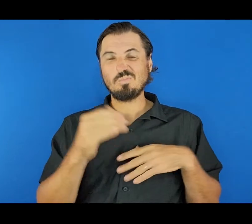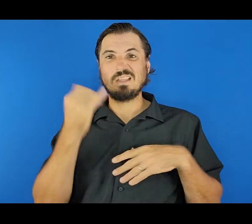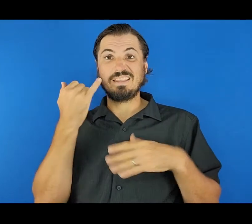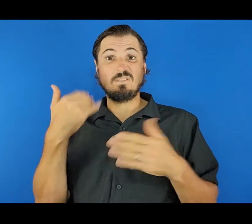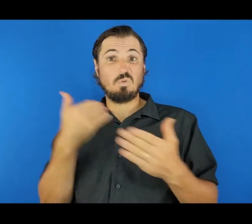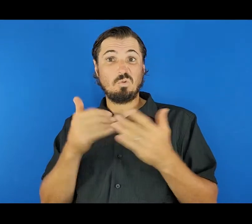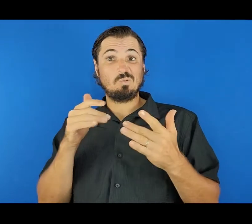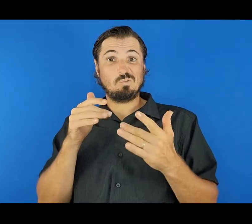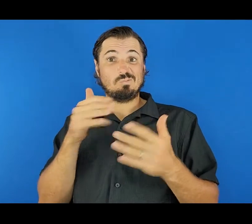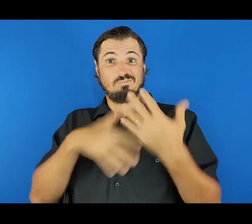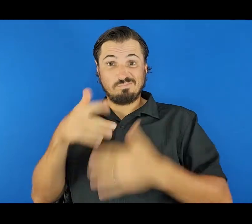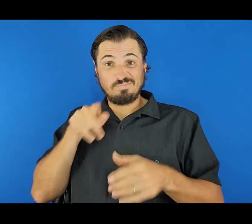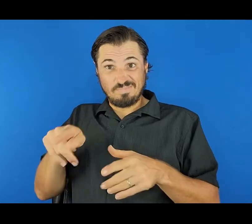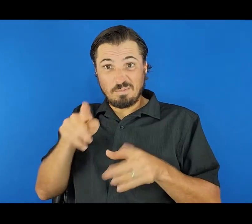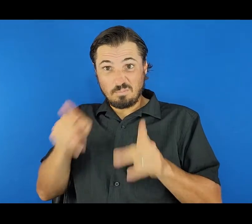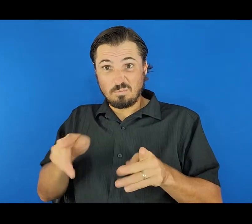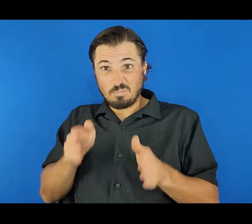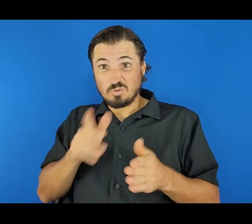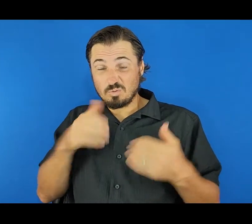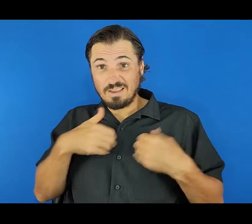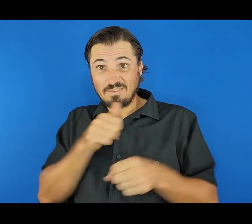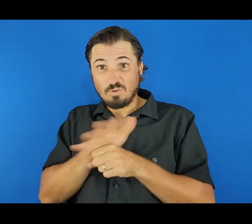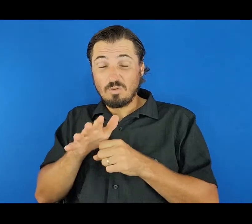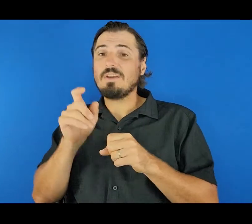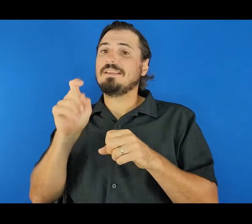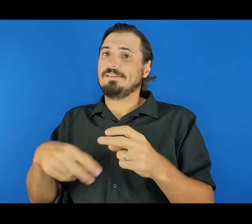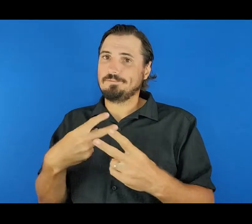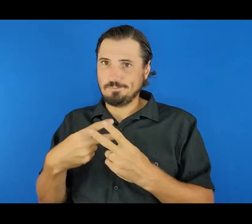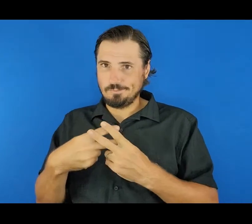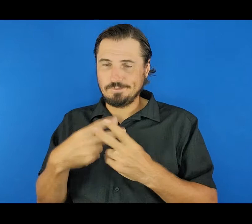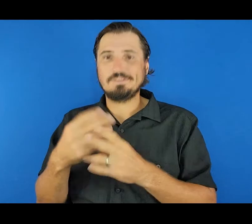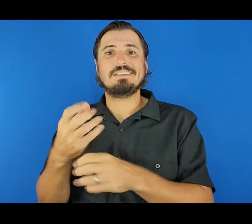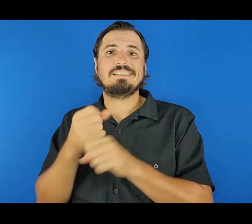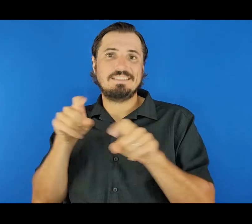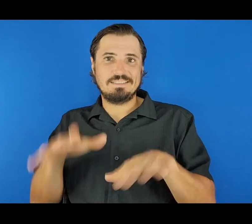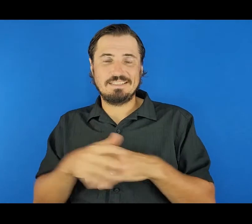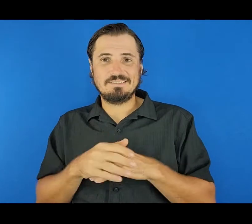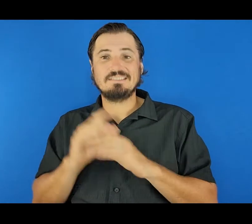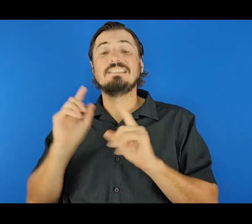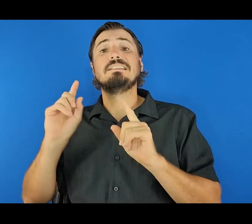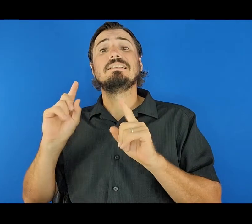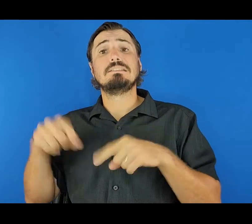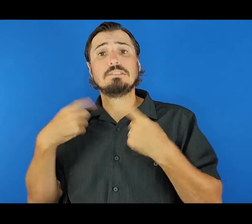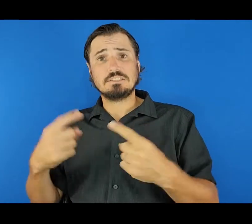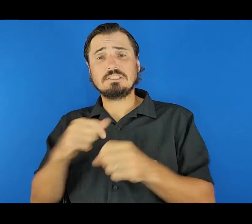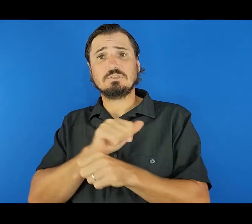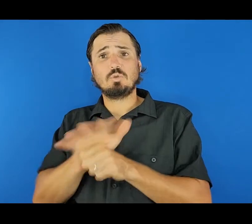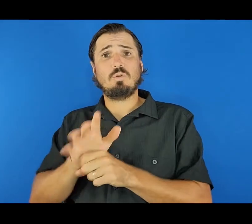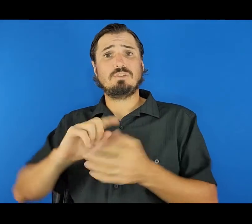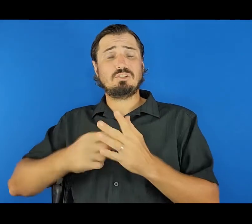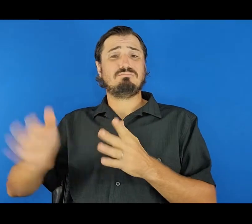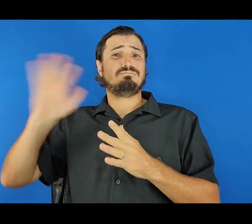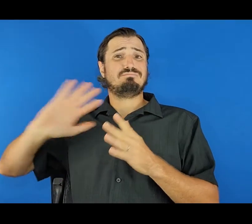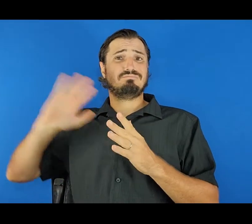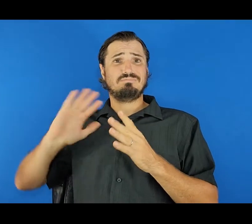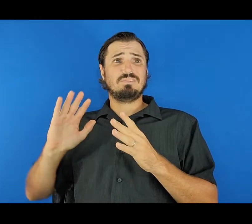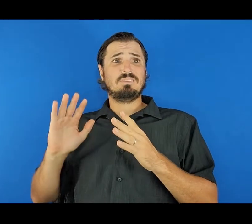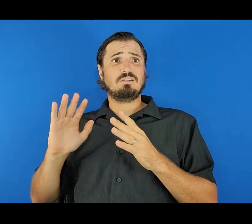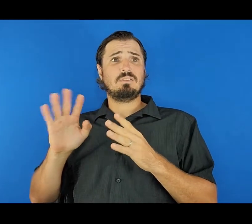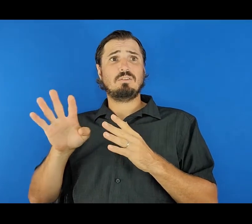identified, offered testing, and directed to quarantine. Investigations are ongoing. Since the beginning of the pandemic, we've